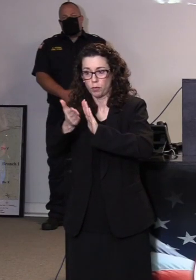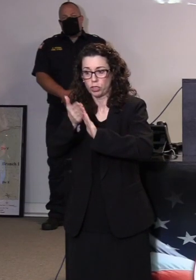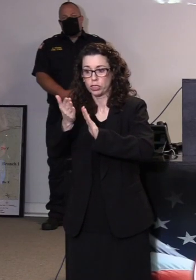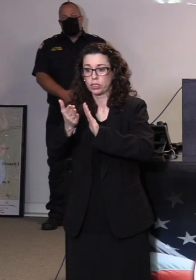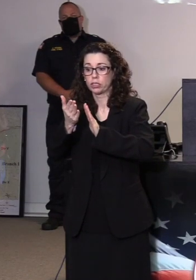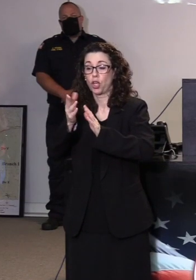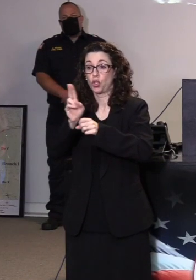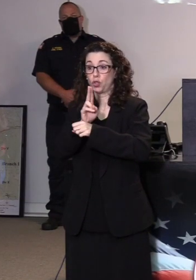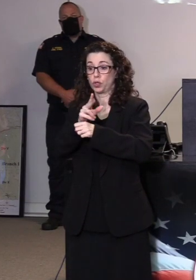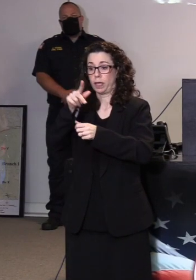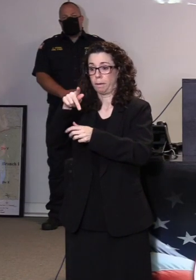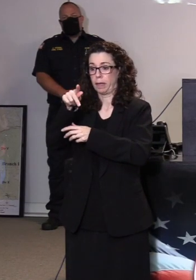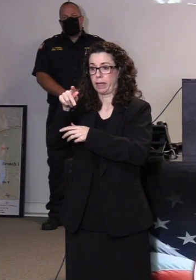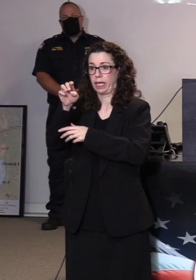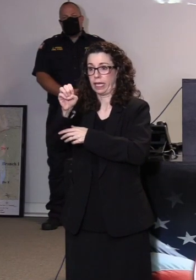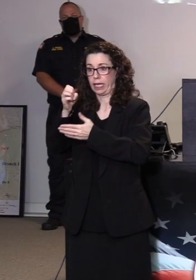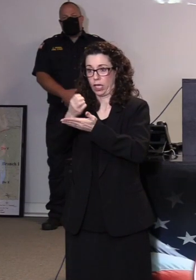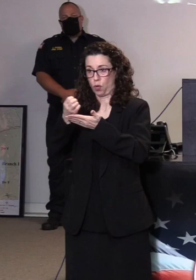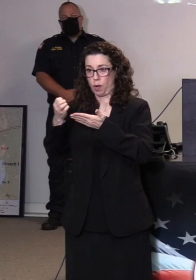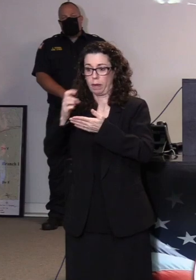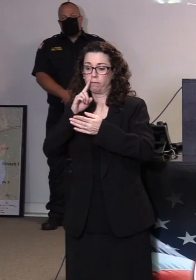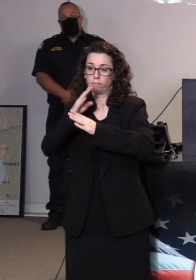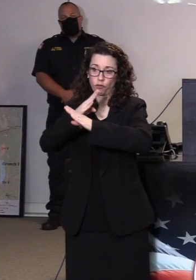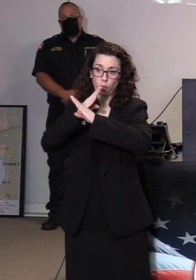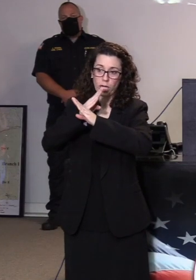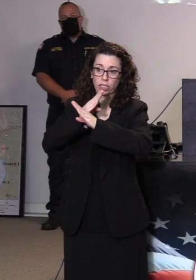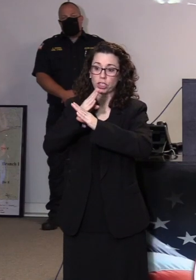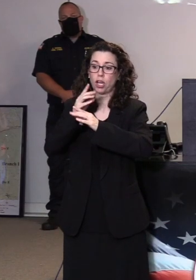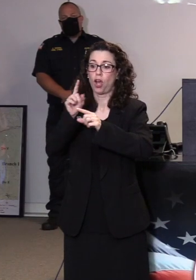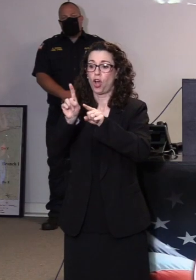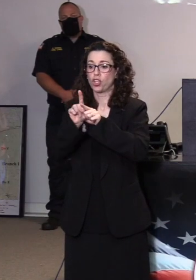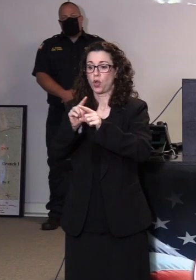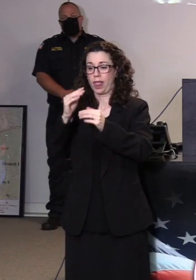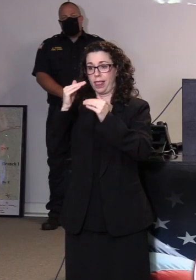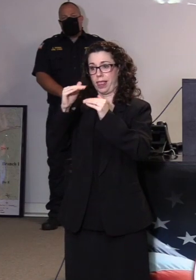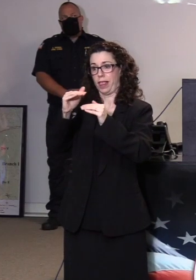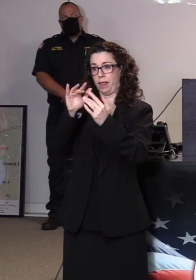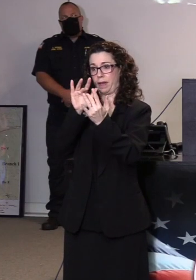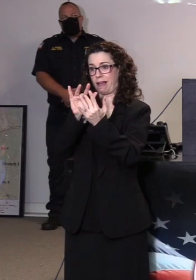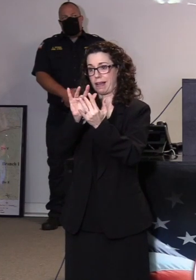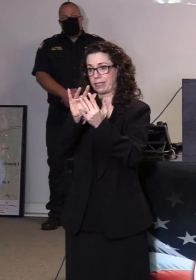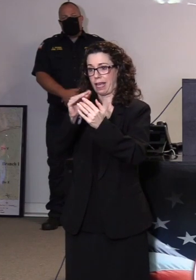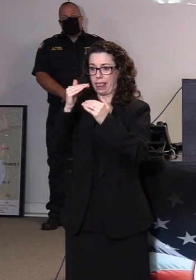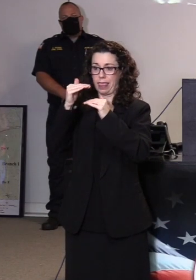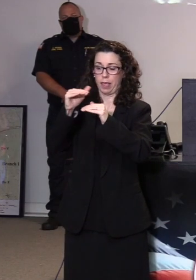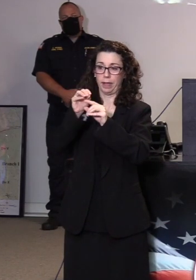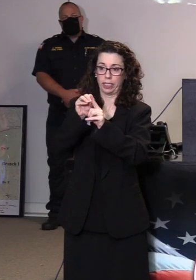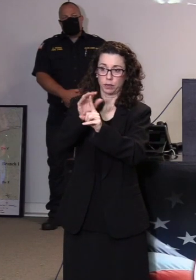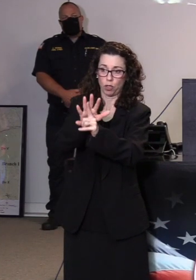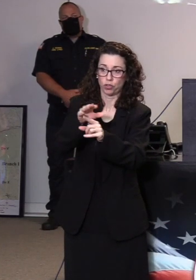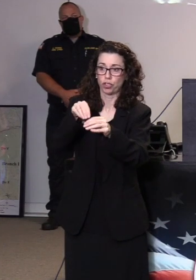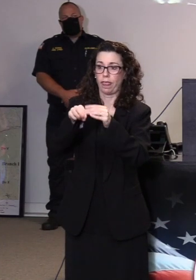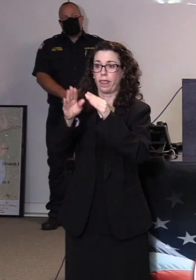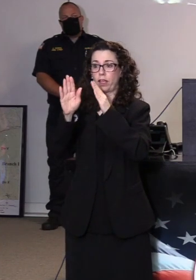as using procedures designated to limit contact and exposure in the community itself.